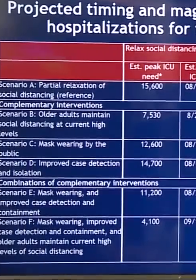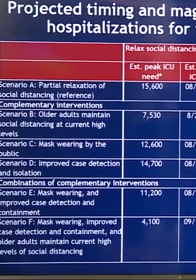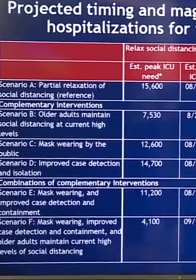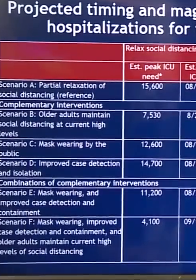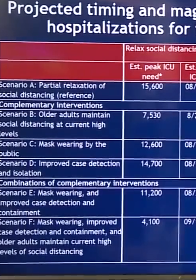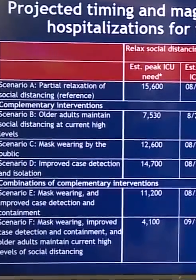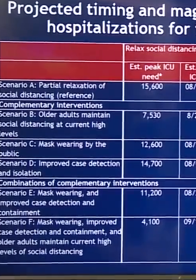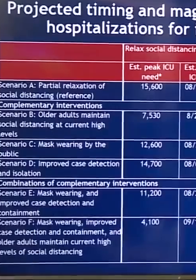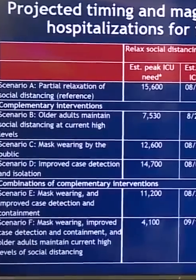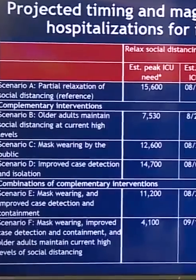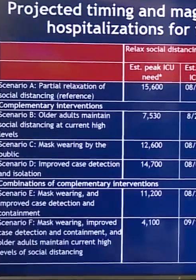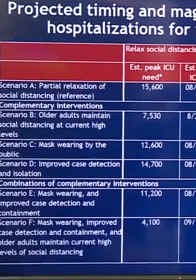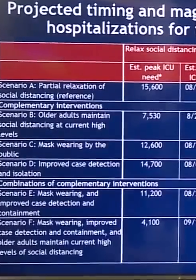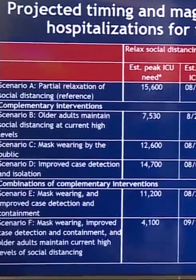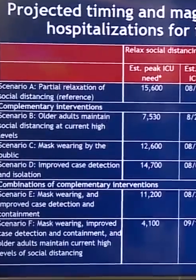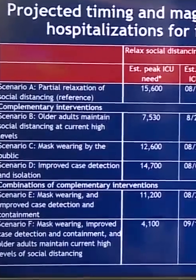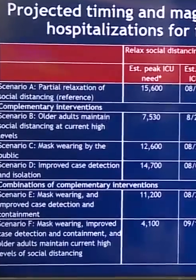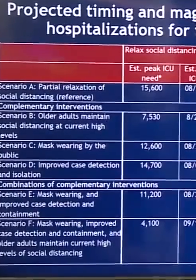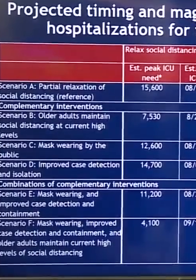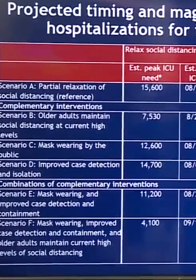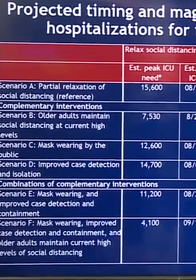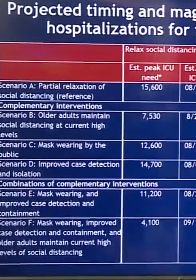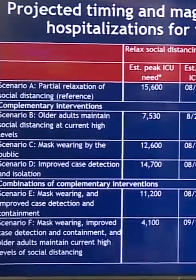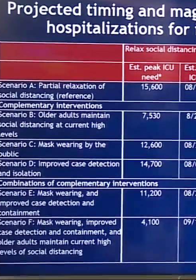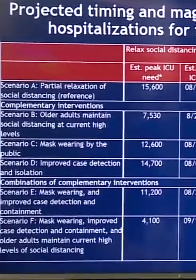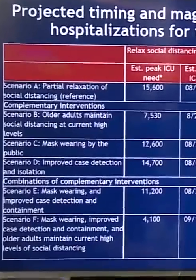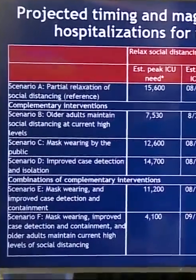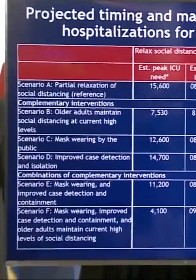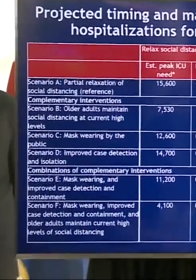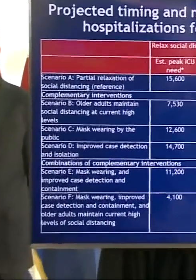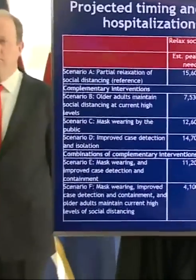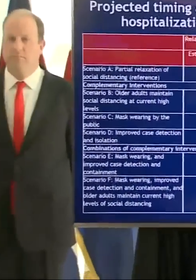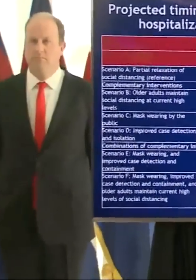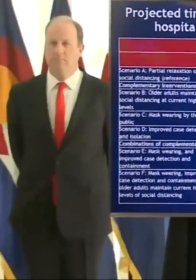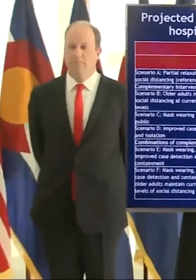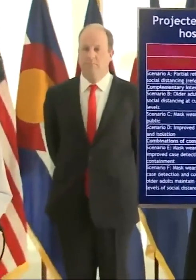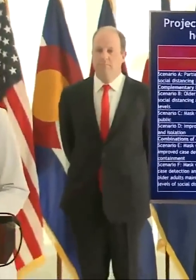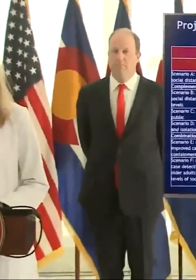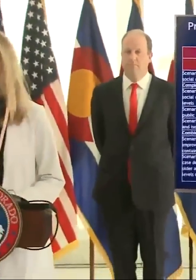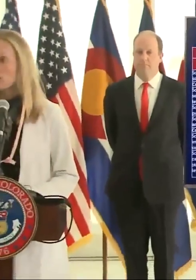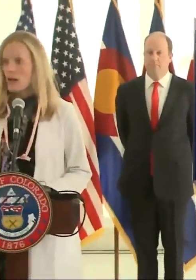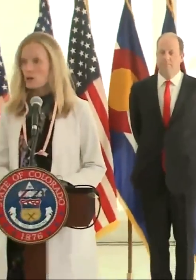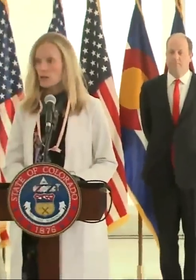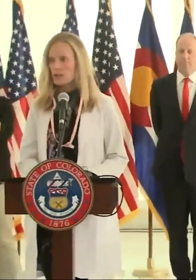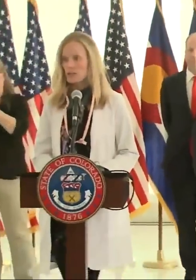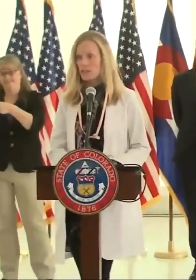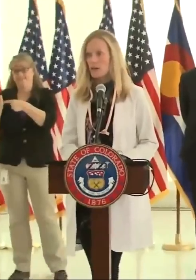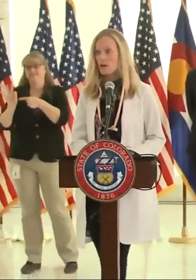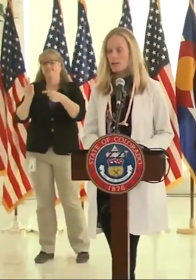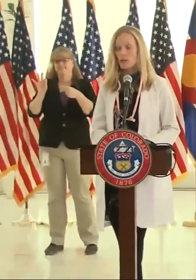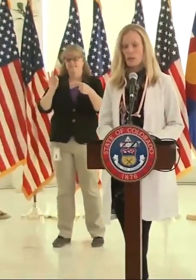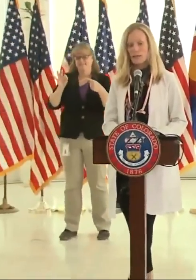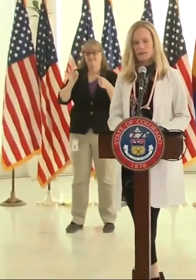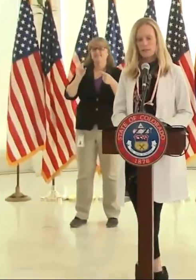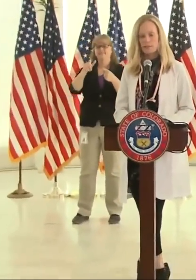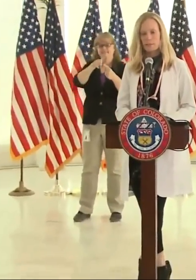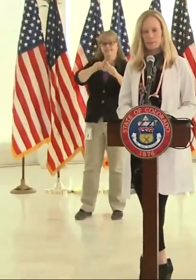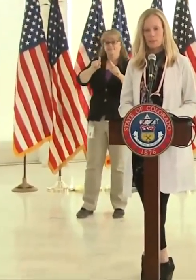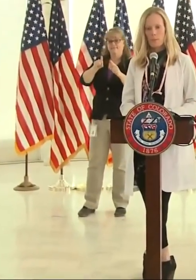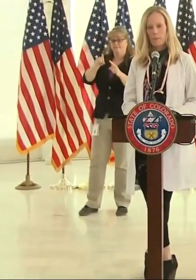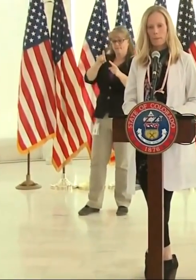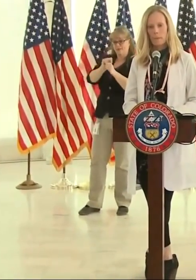a combination of strategies to really decrease the amount of transmission that is occurring in our state and ensure that we're not going to exceed our healthcare